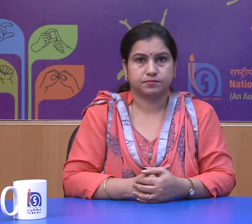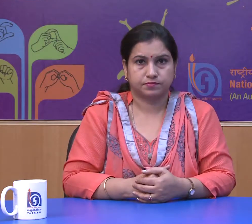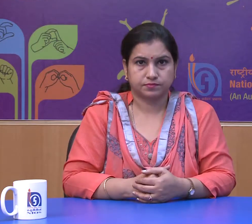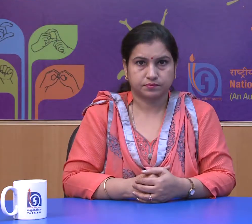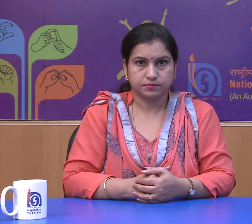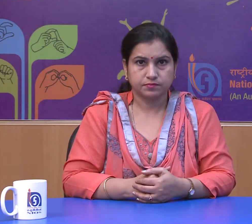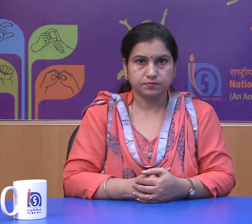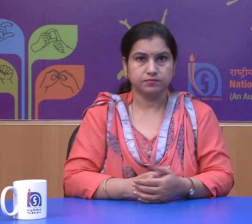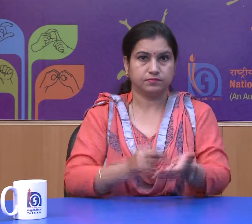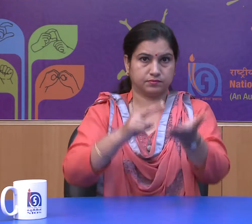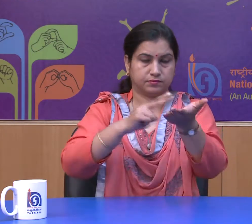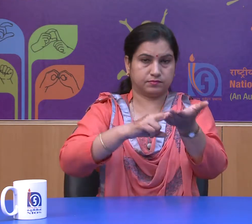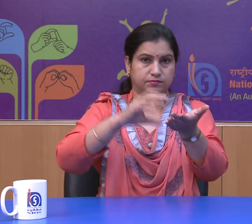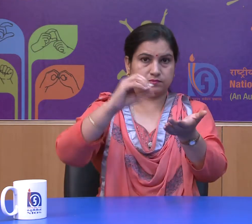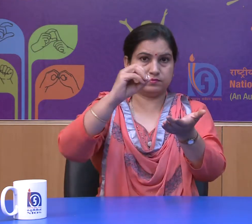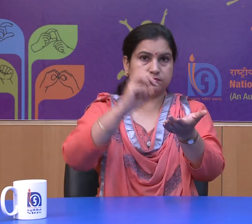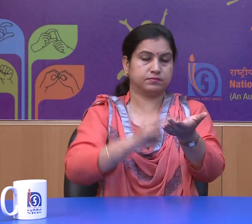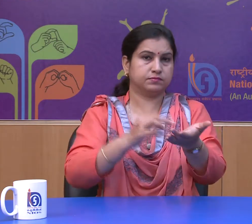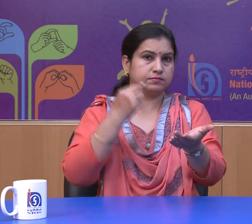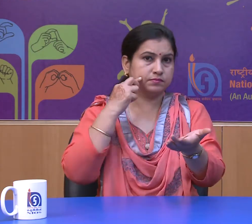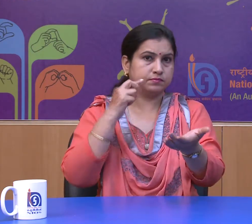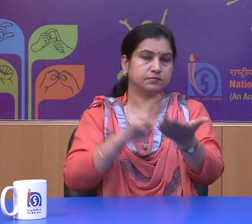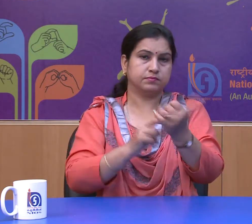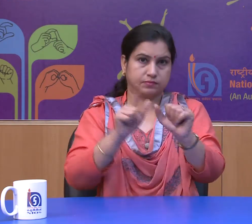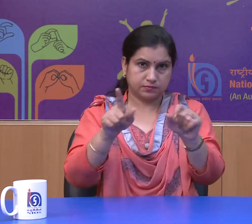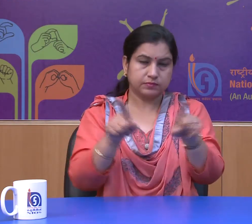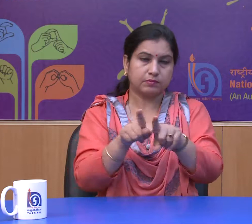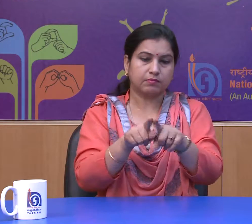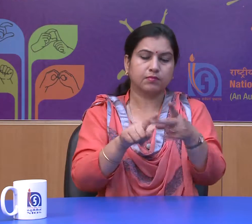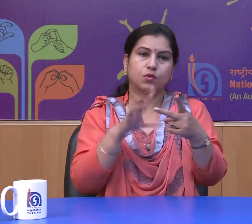Nominal executive and real executive.